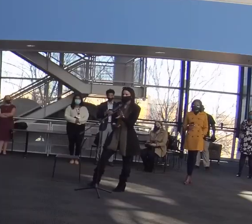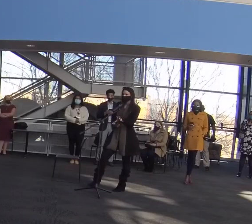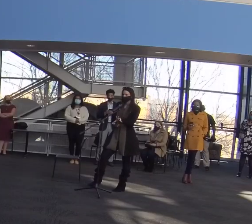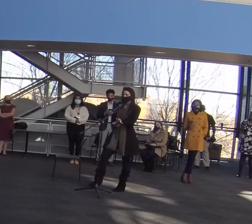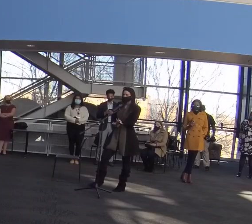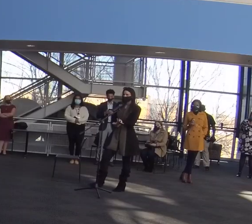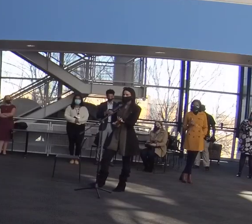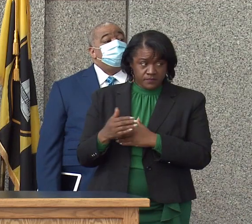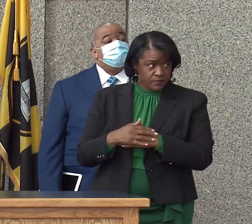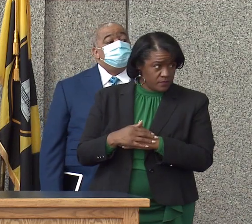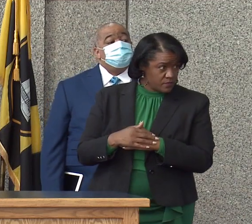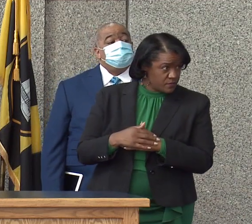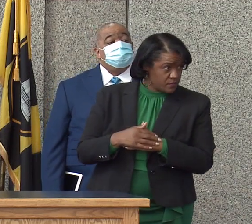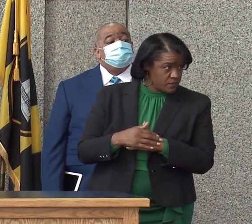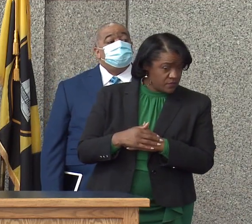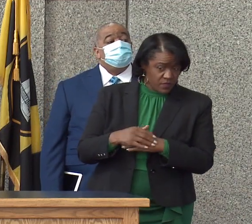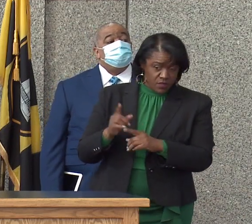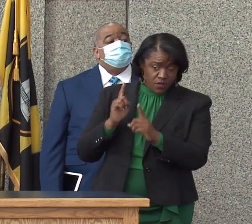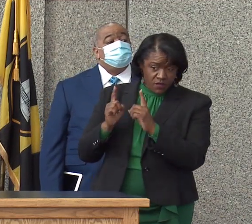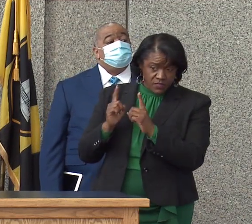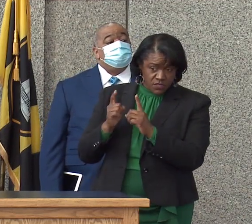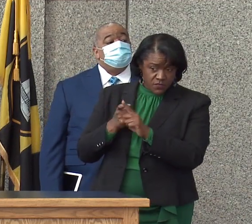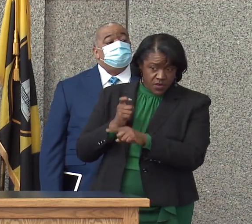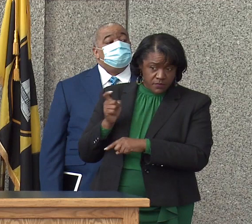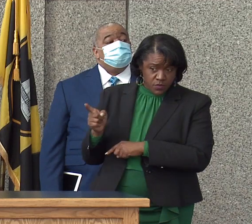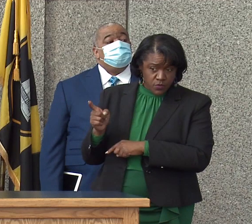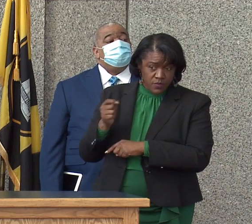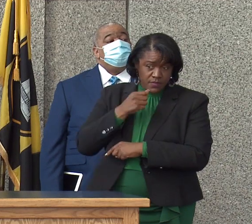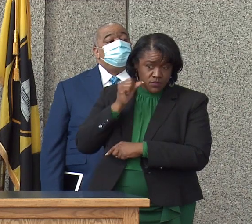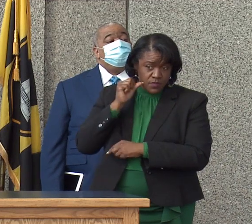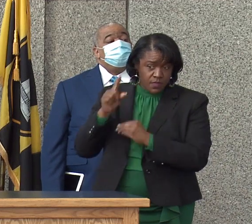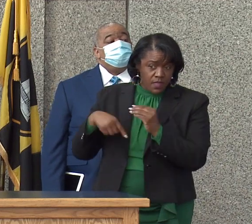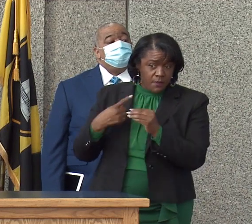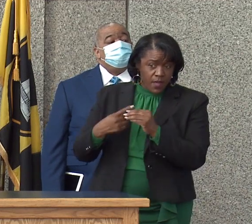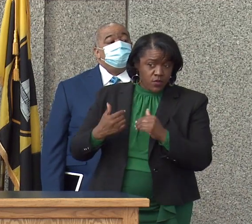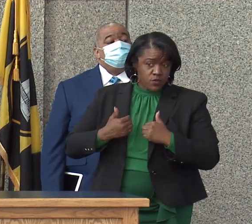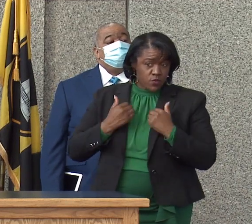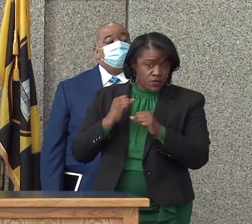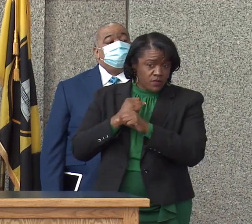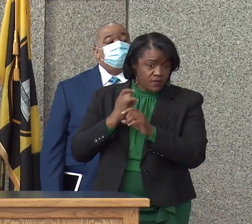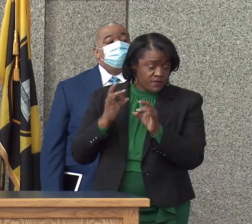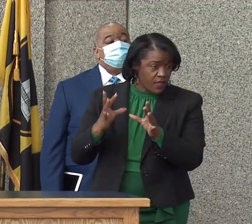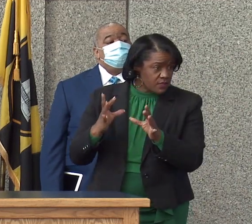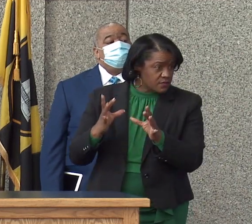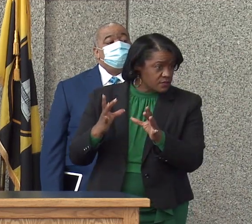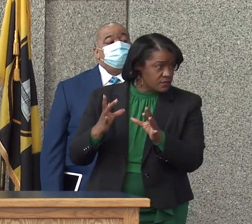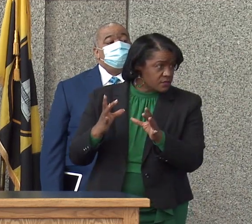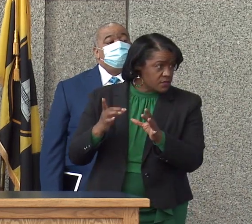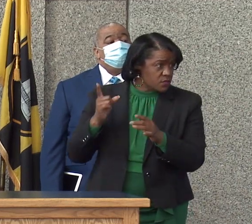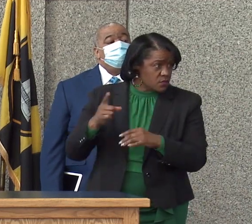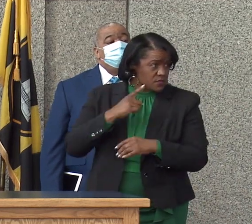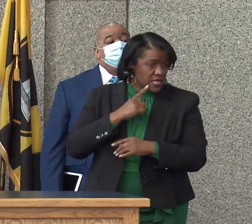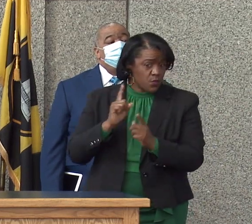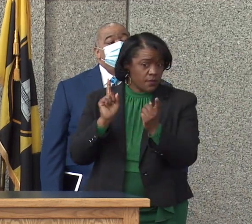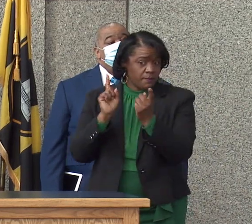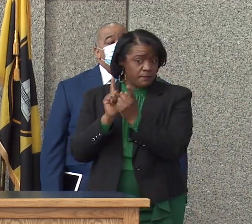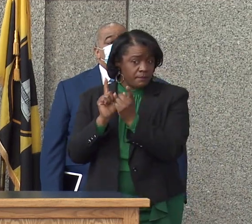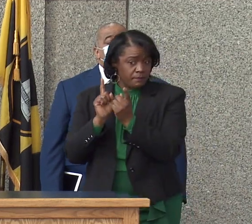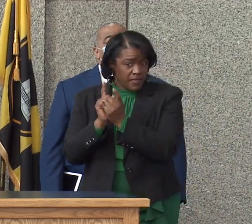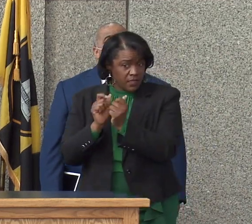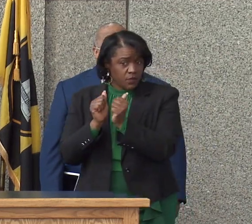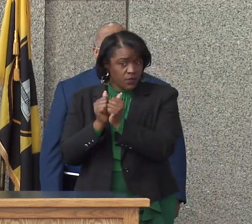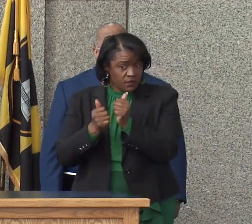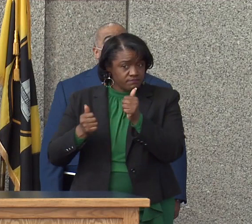question I have is, can you tell me a little bit about your conversation from your release yesterday about the youth violence? You started out with that. You said you were meeting with the heads of the Baltimore